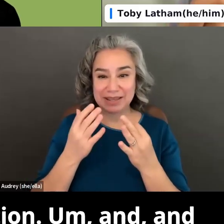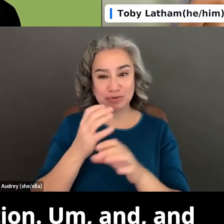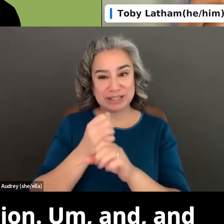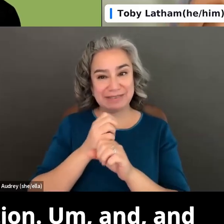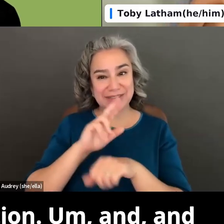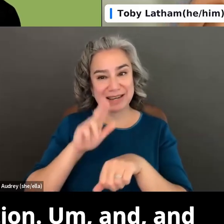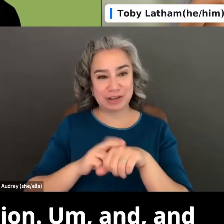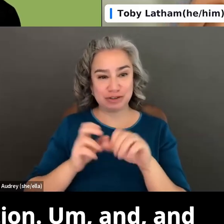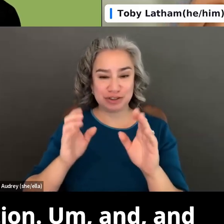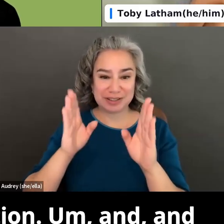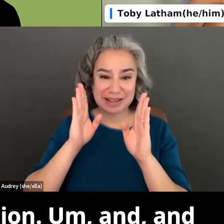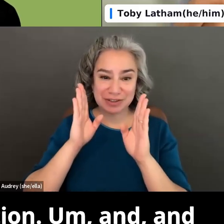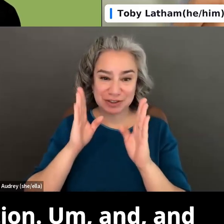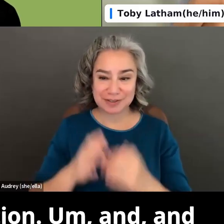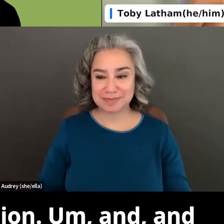attention.